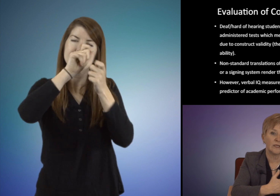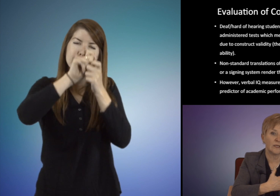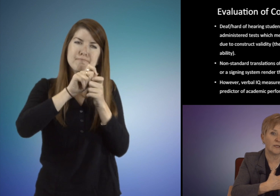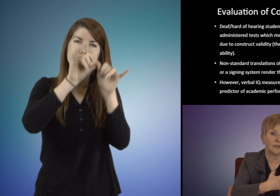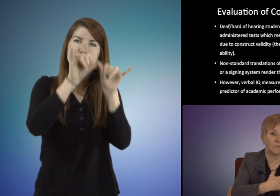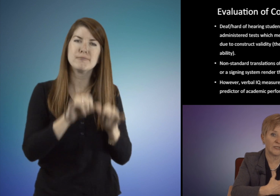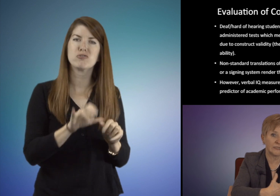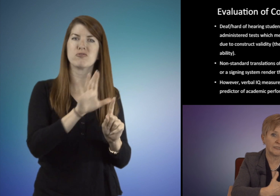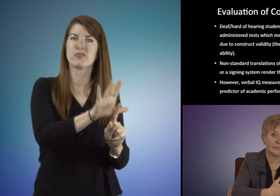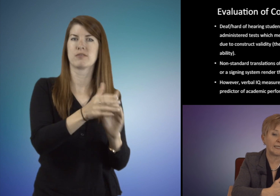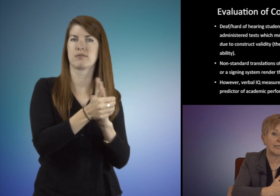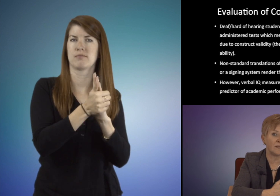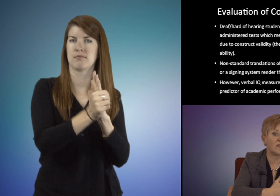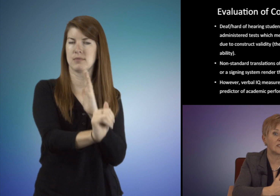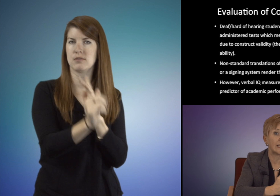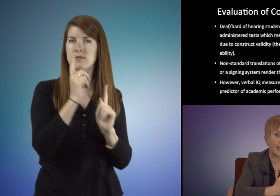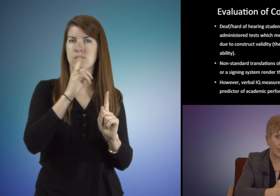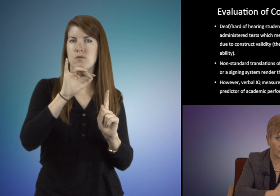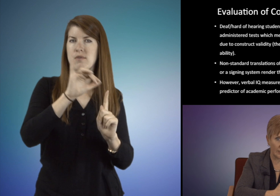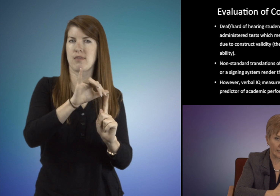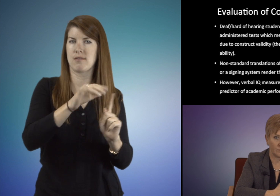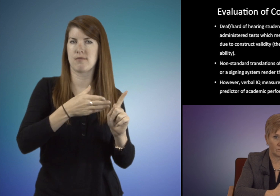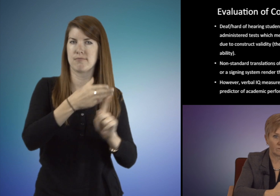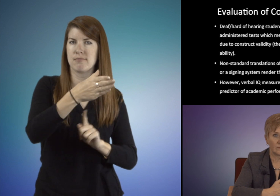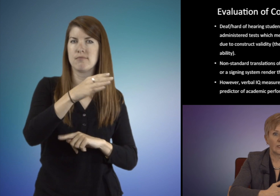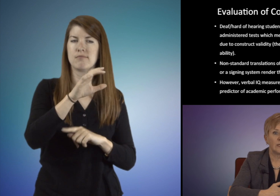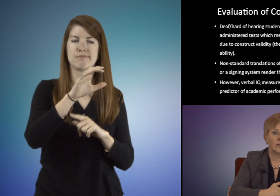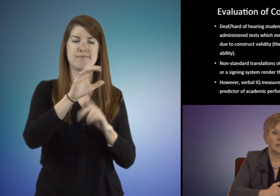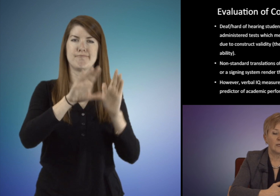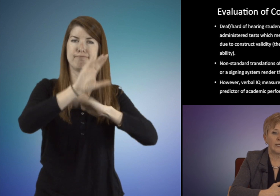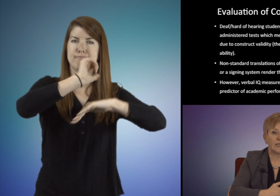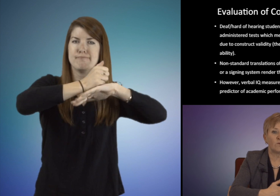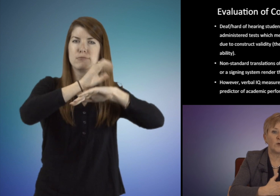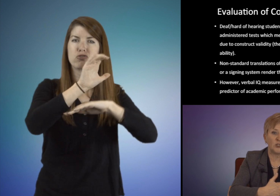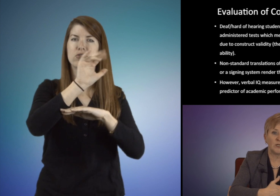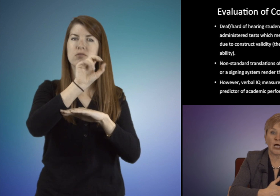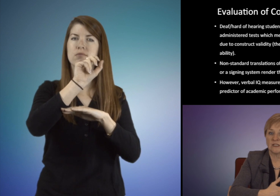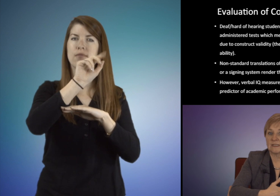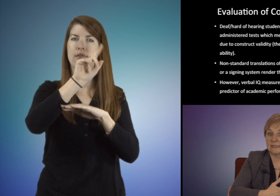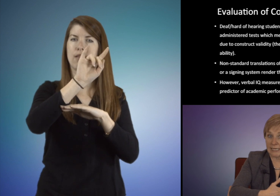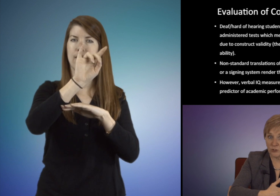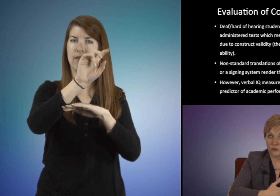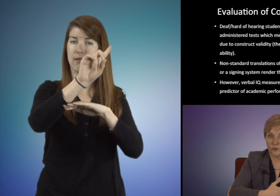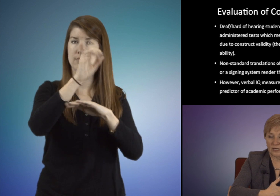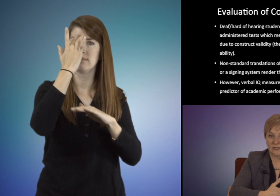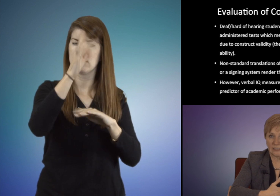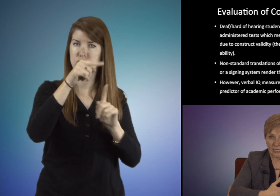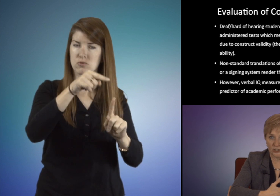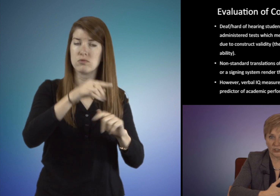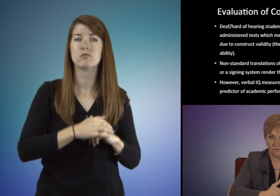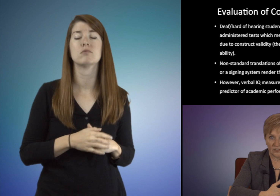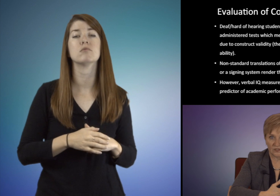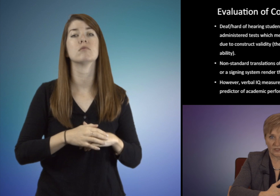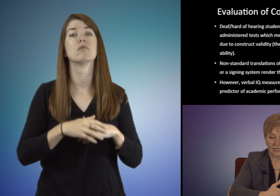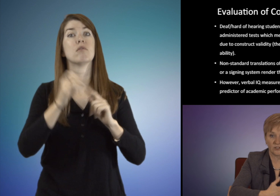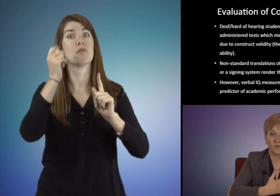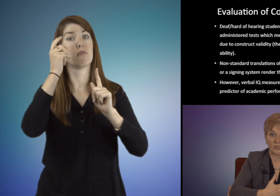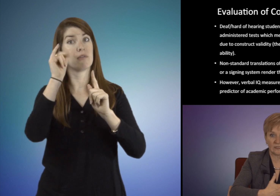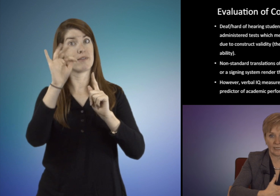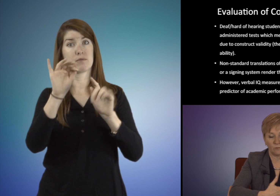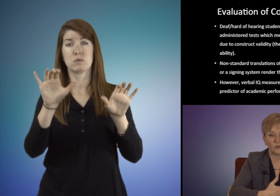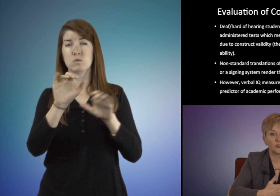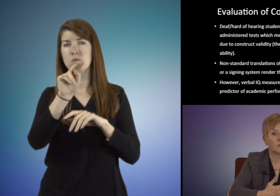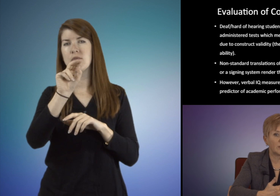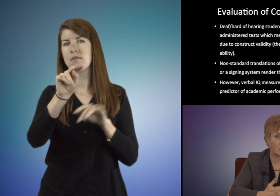actual ability in this area. If we do a non-standard translation of this test,